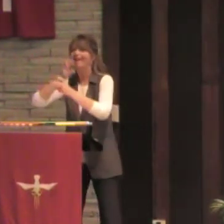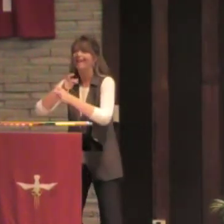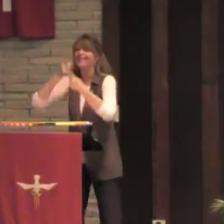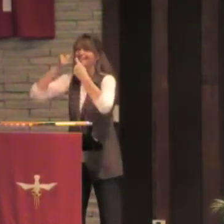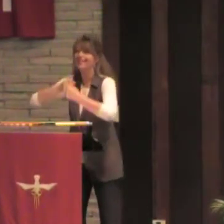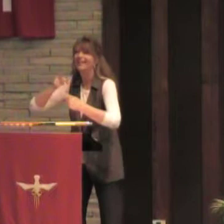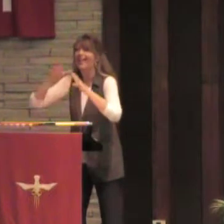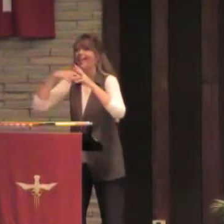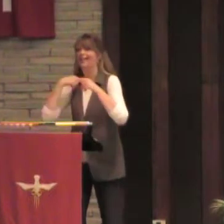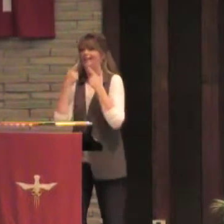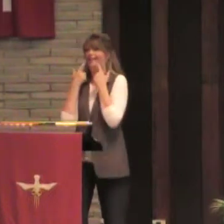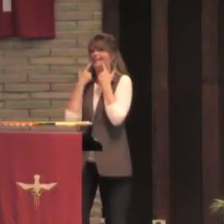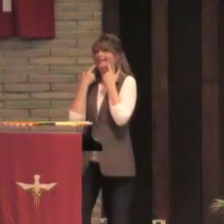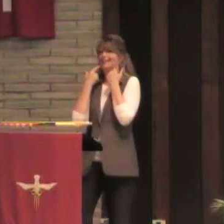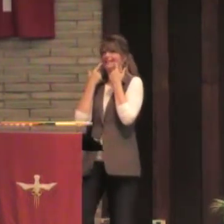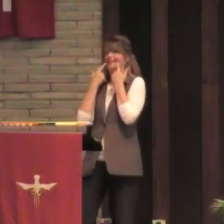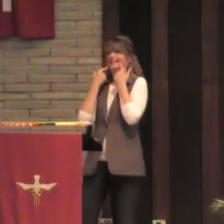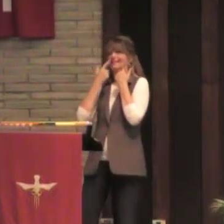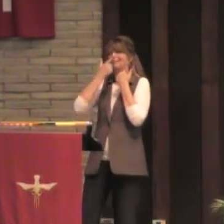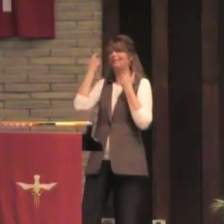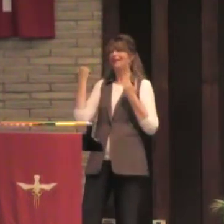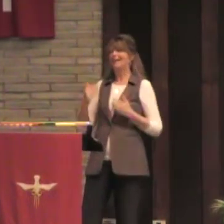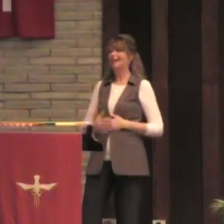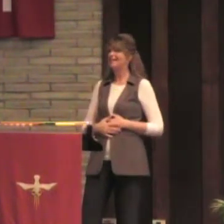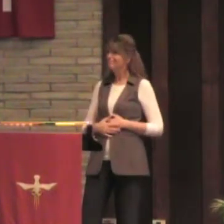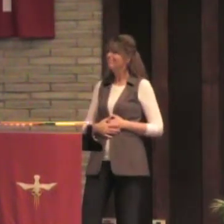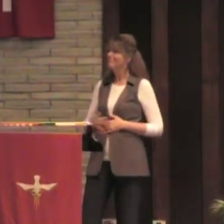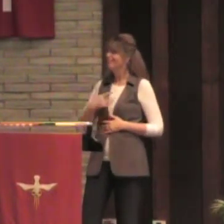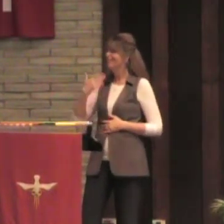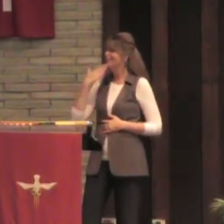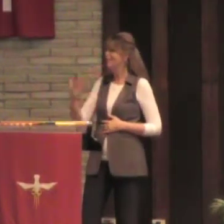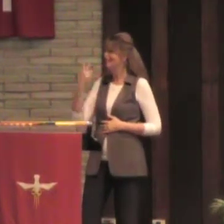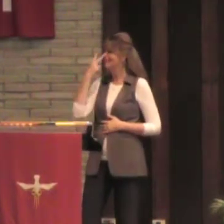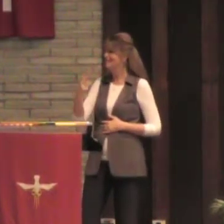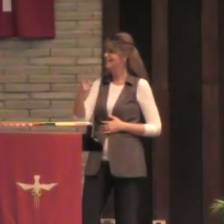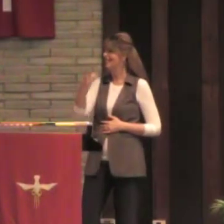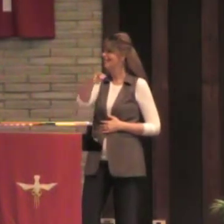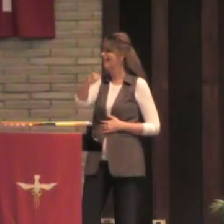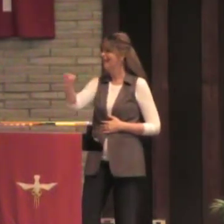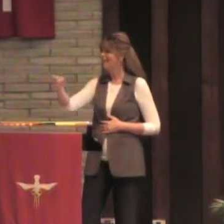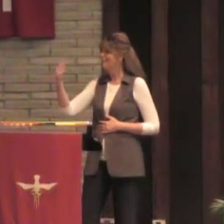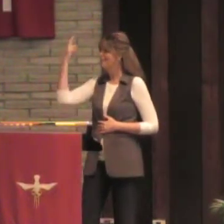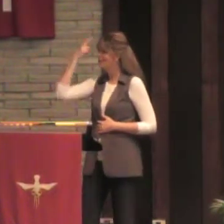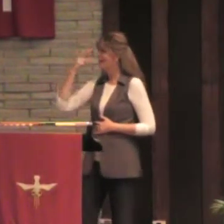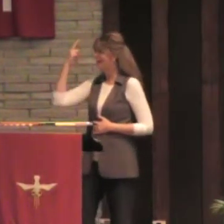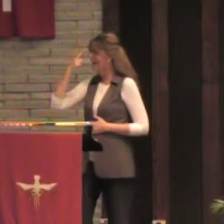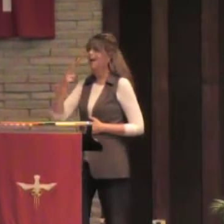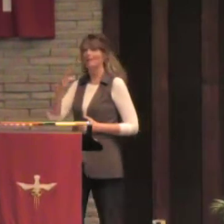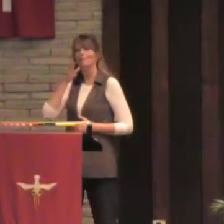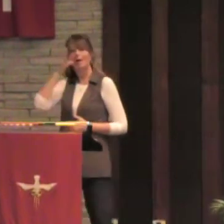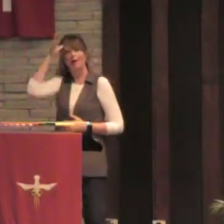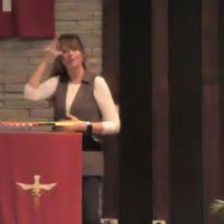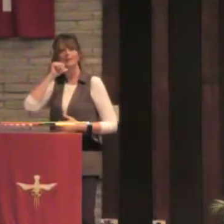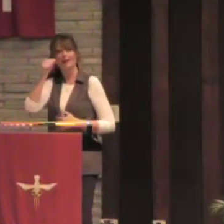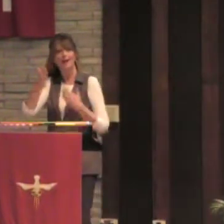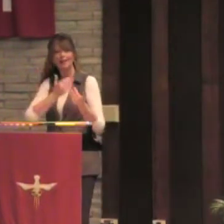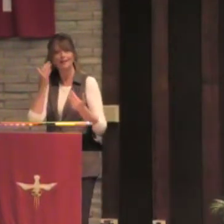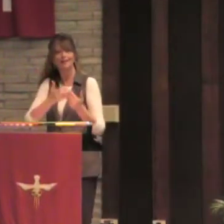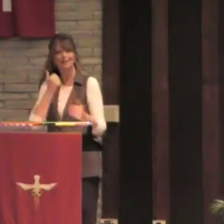their children start to act up or start to talk back, then we can just kind of chuckle. Because it kind of feels good to see them, and then they realize